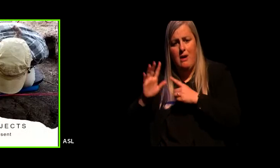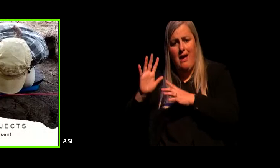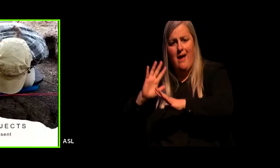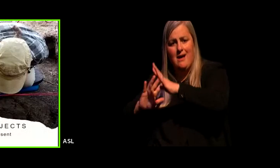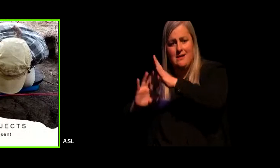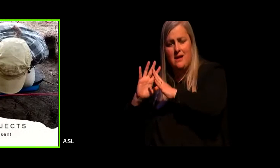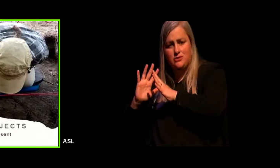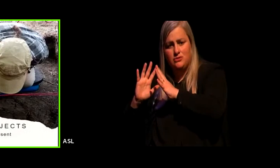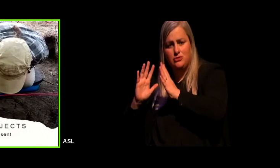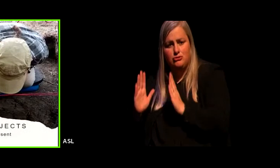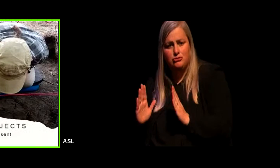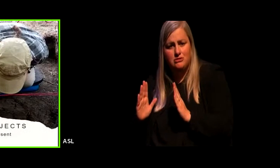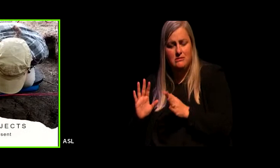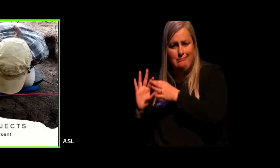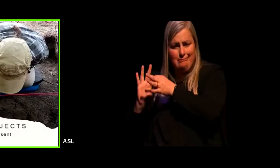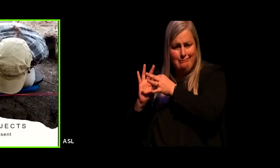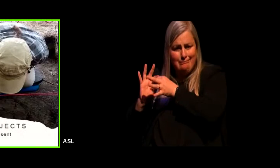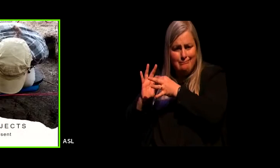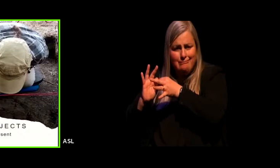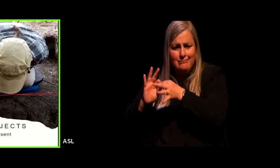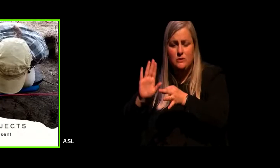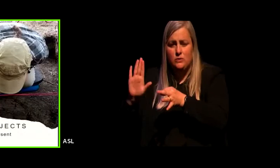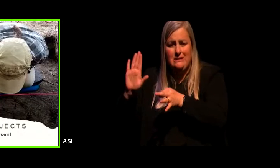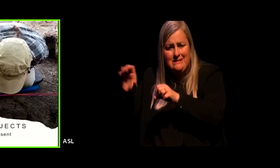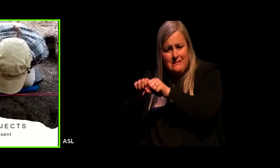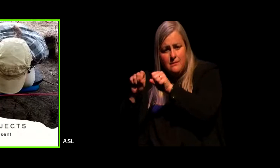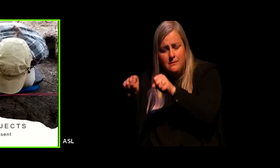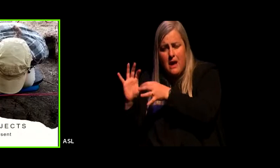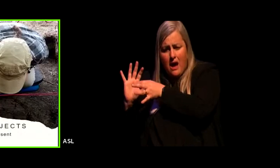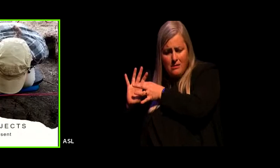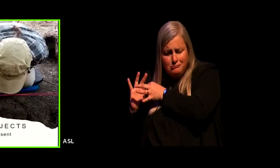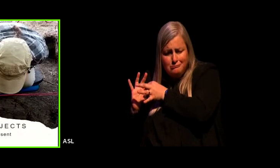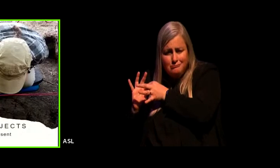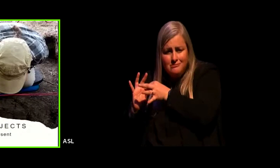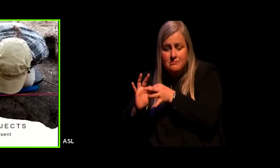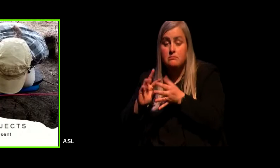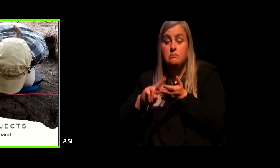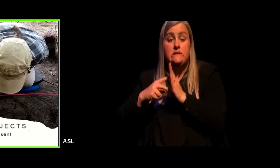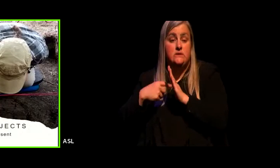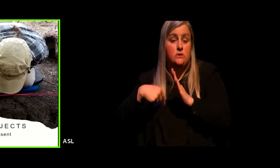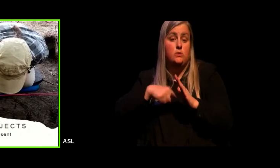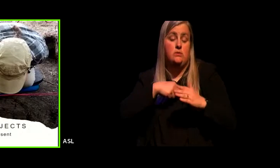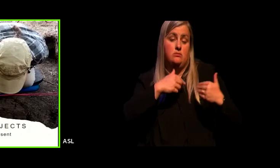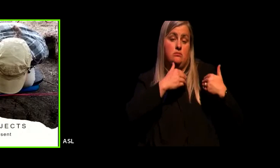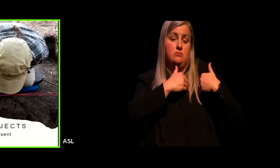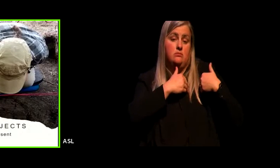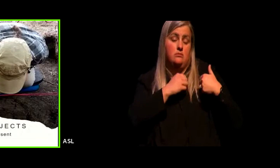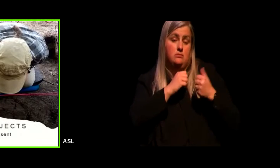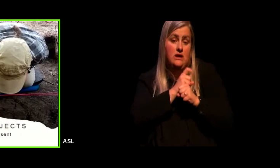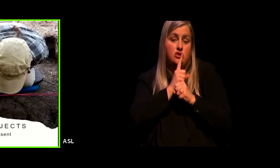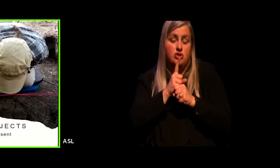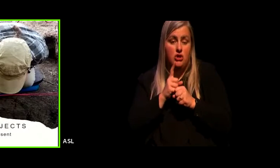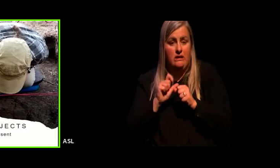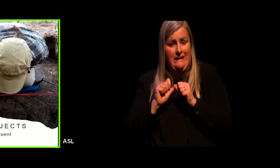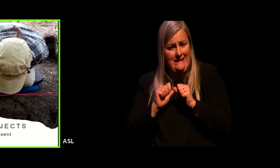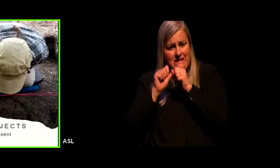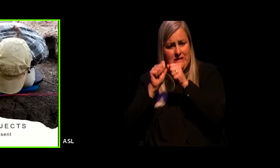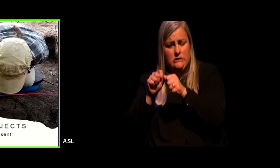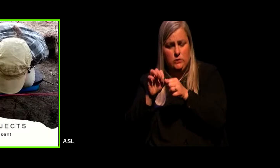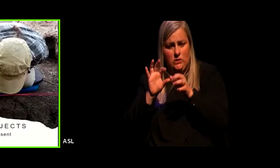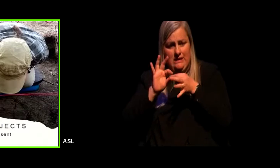still connected into those systems? It means that we have a responsibility to make sure they remain connected in the